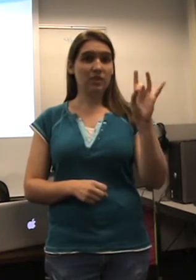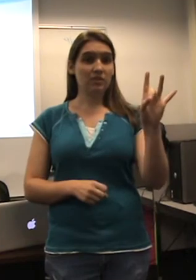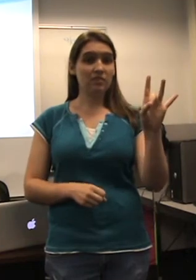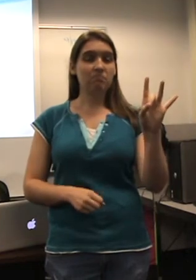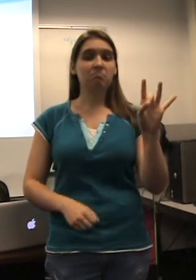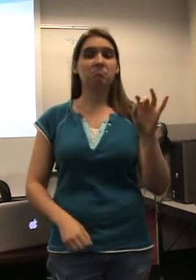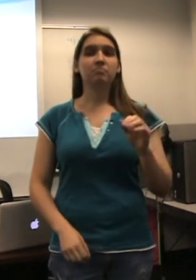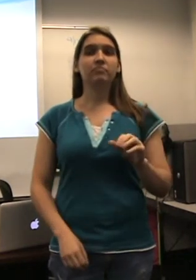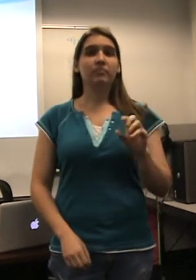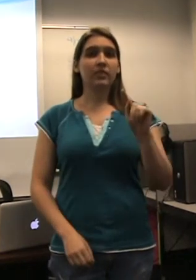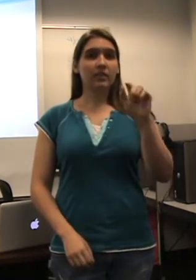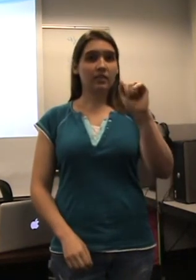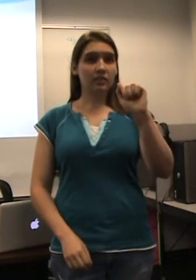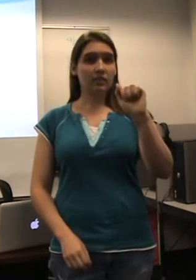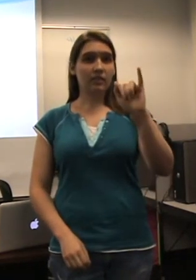Taiji had caught about